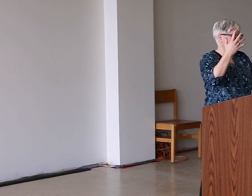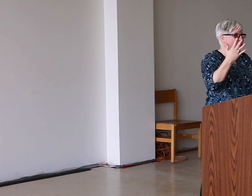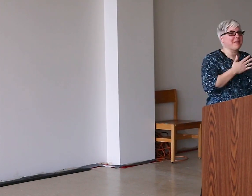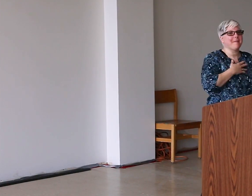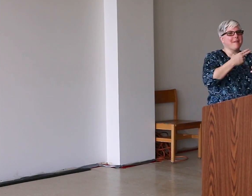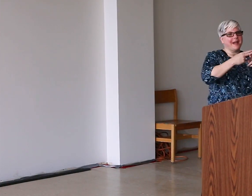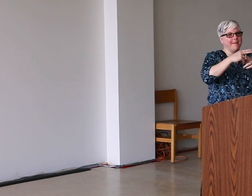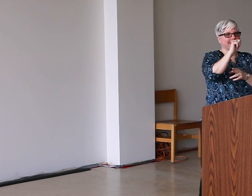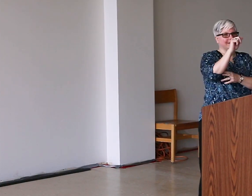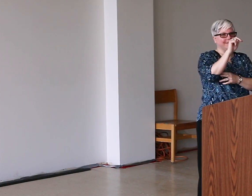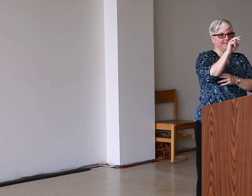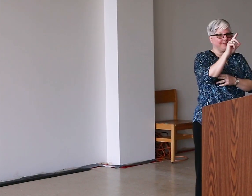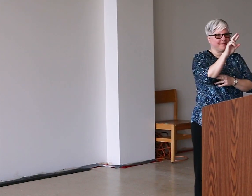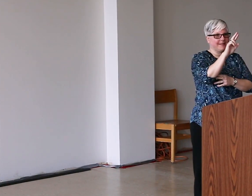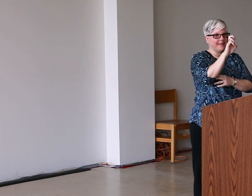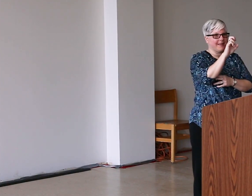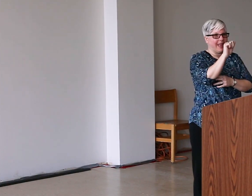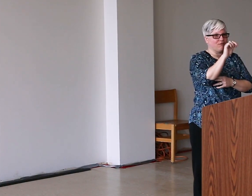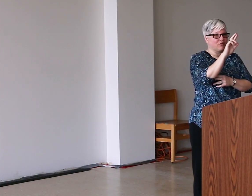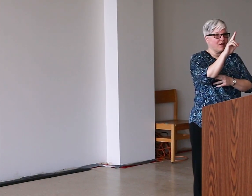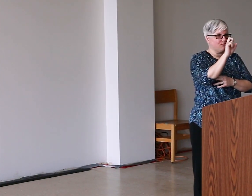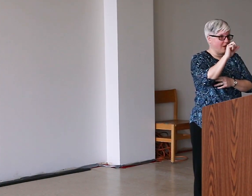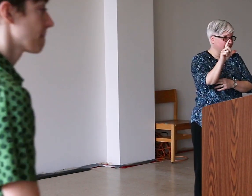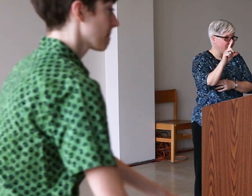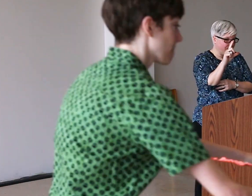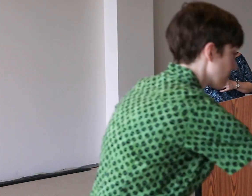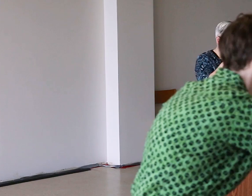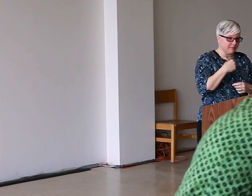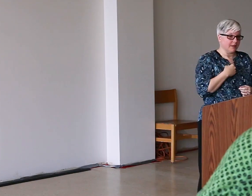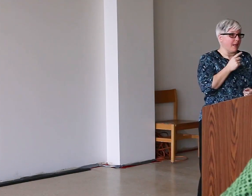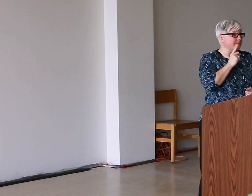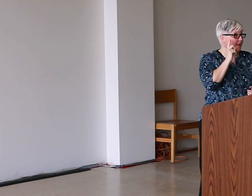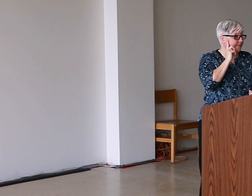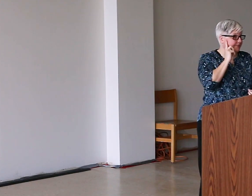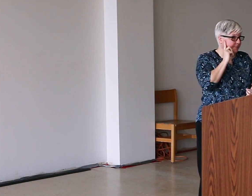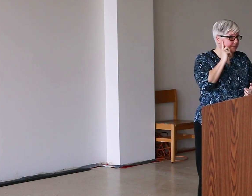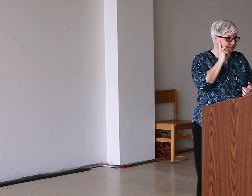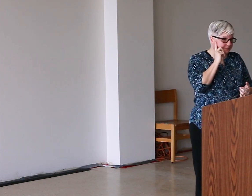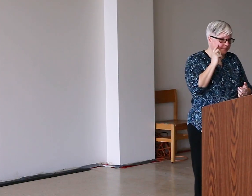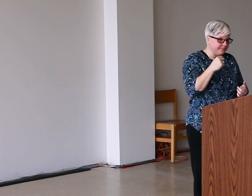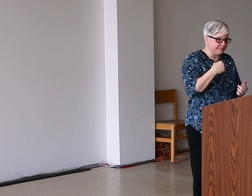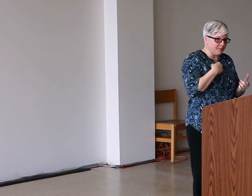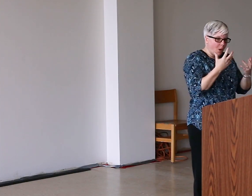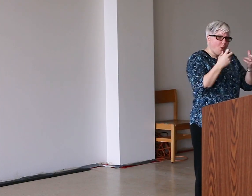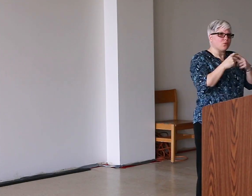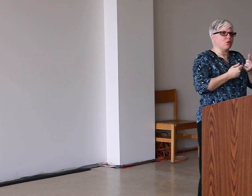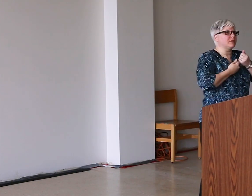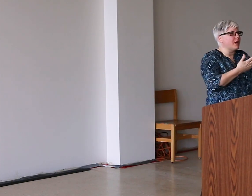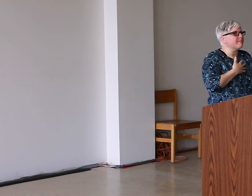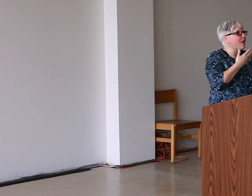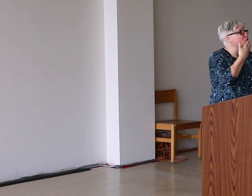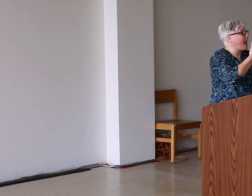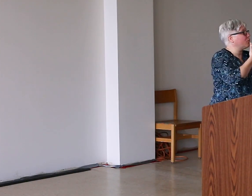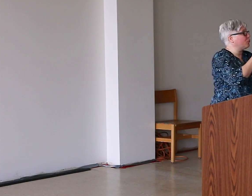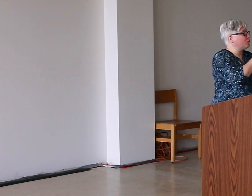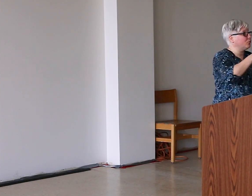Hello, everyone. My name is Andrea Russell. I'm deaf. And I want to express